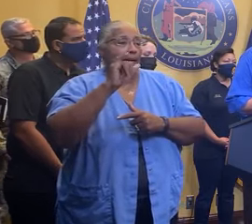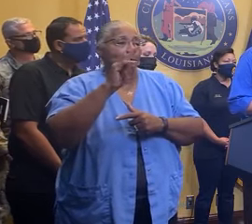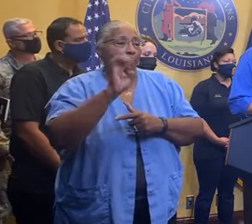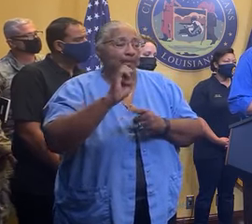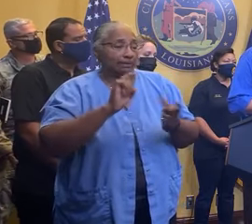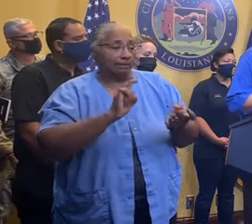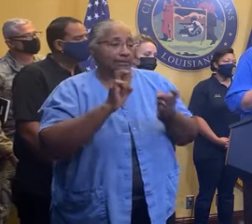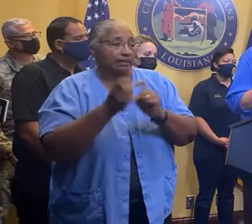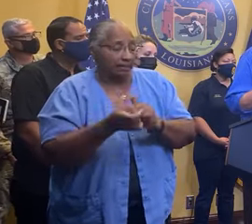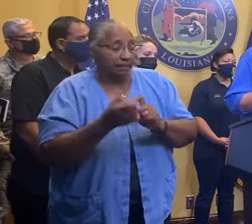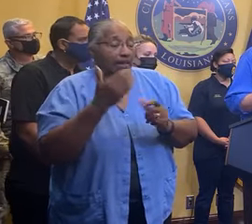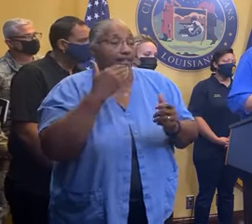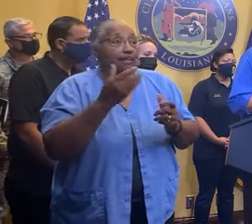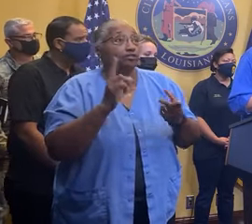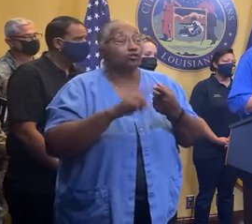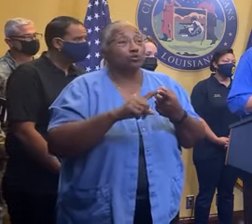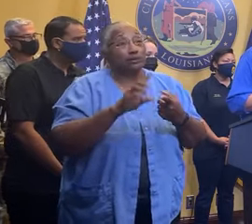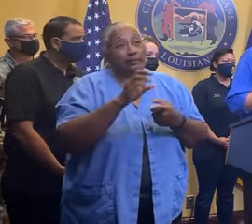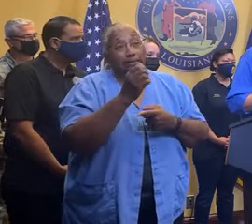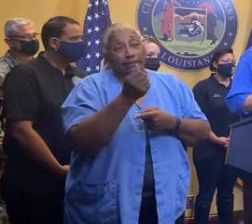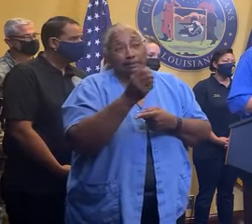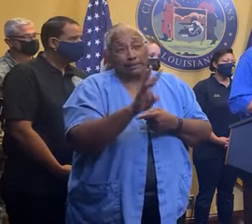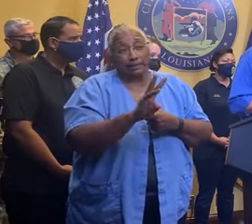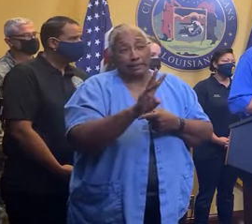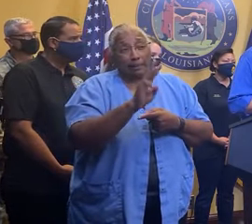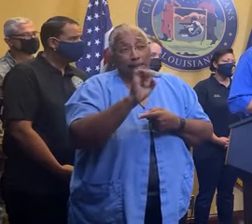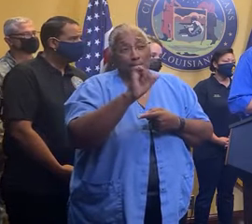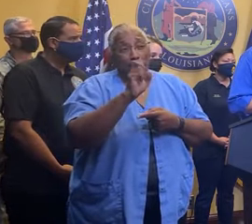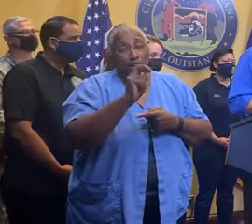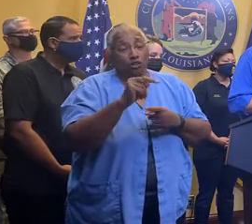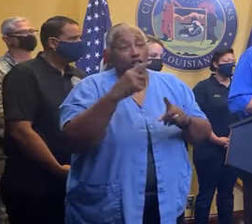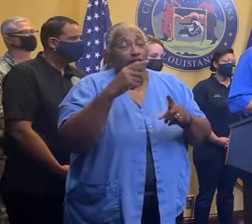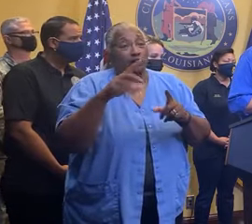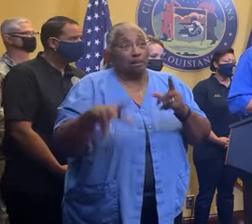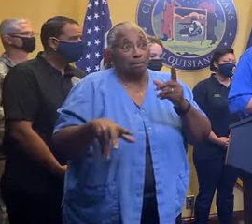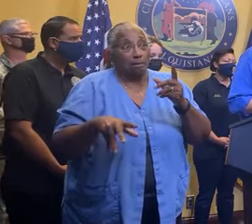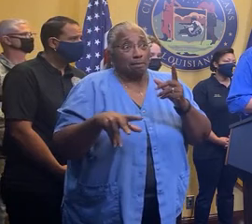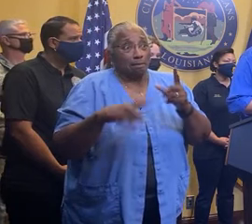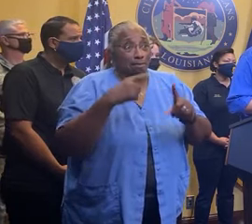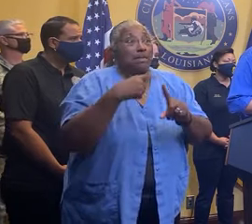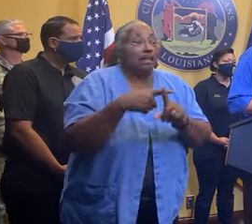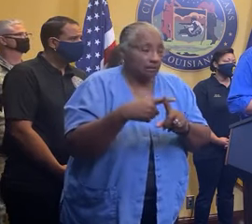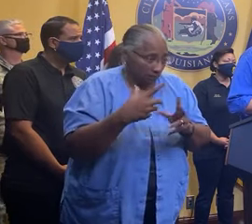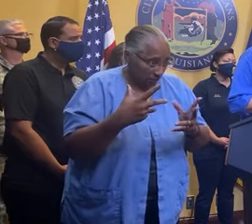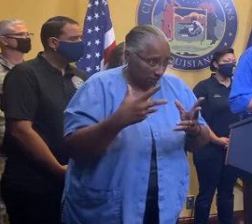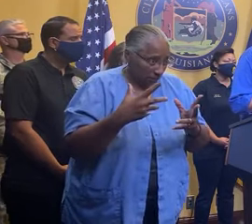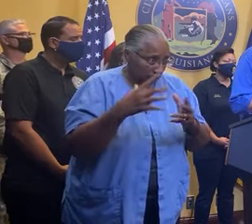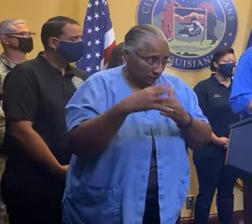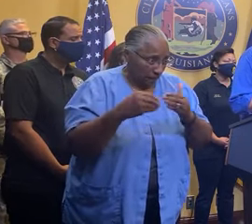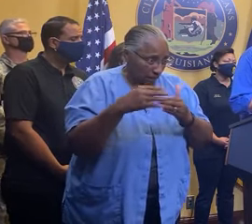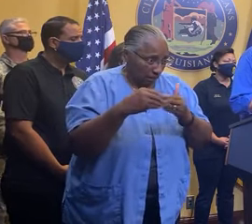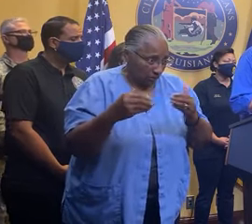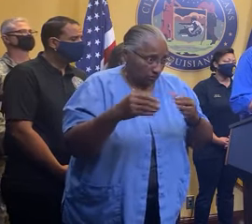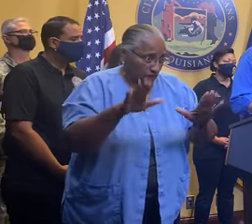to $16 billion plus of federal taxpayer dollars, great science,